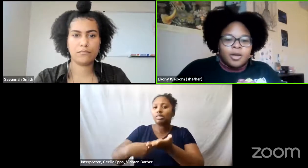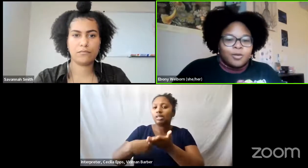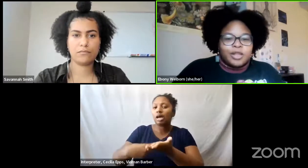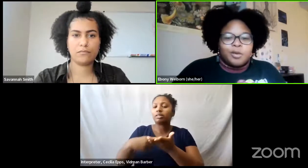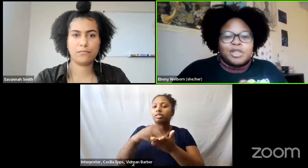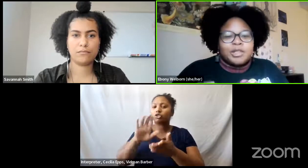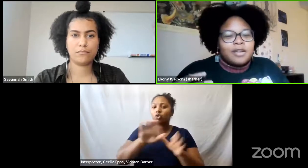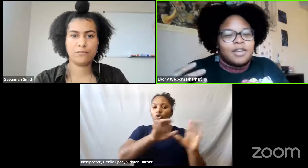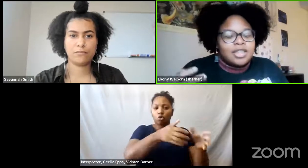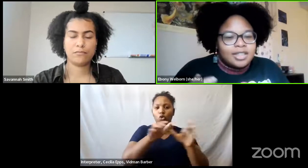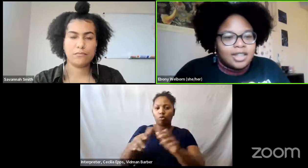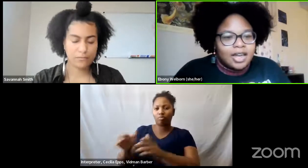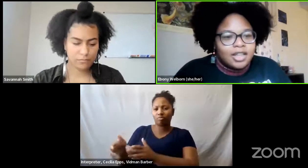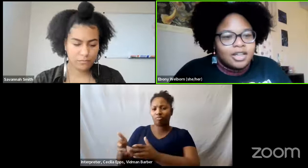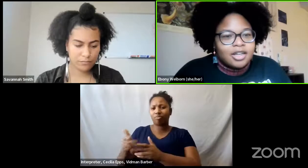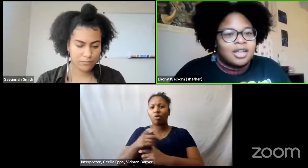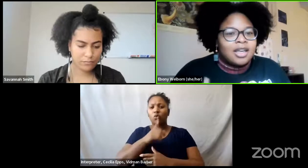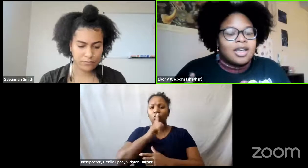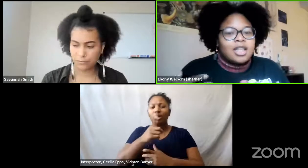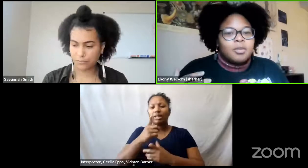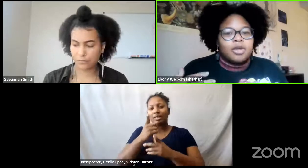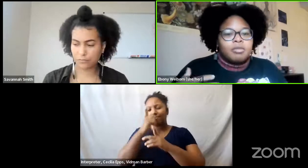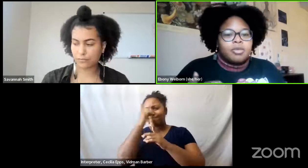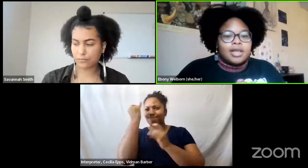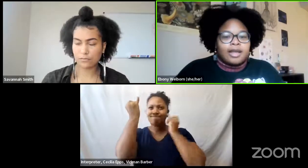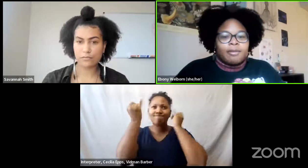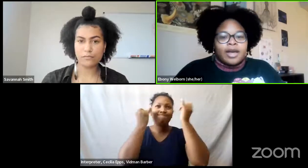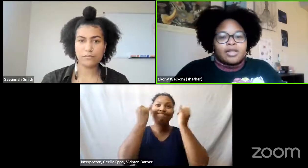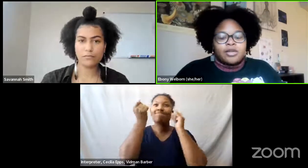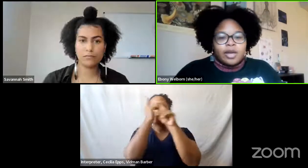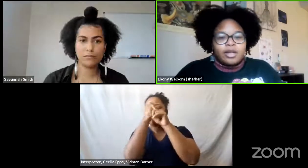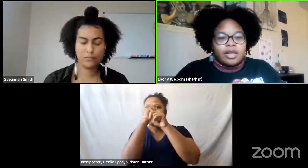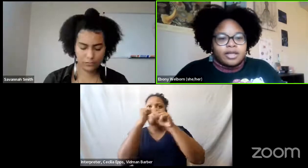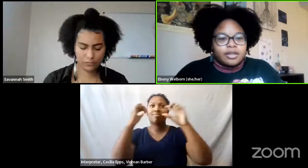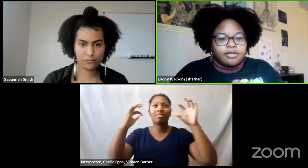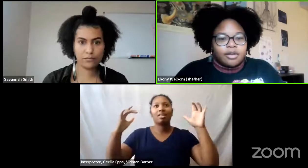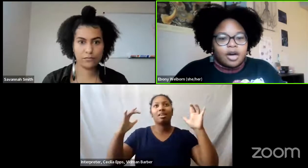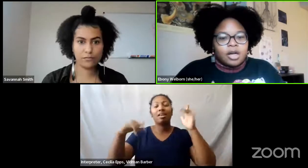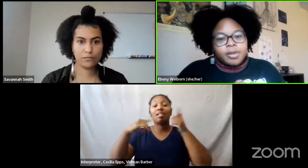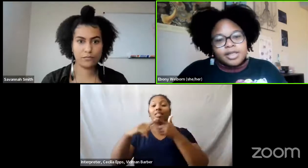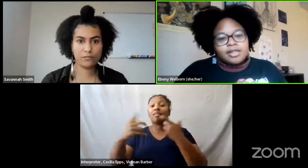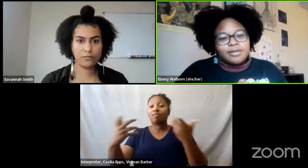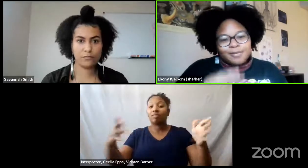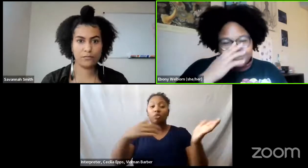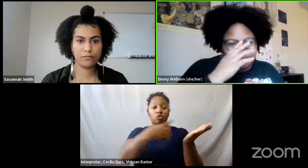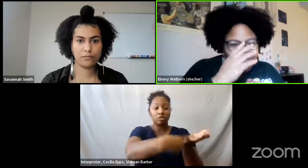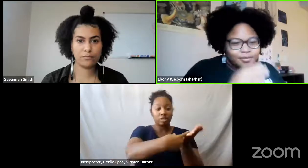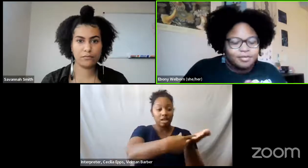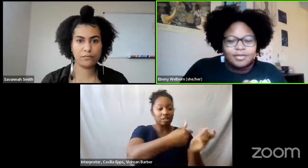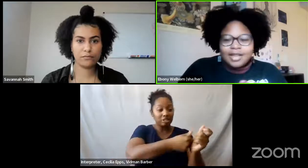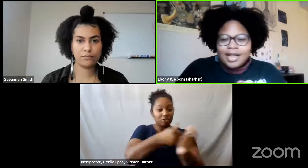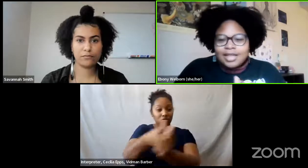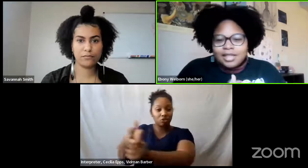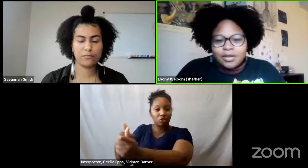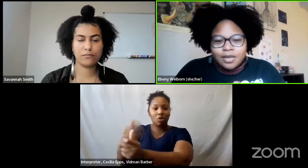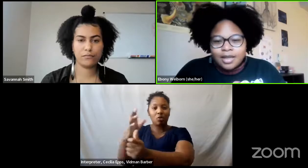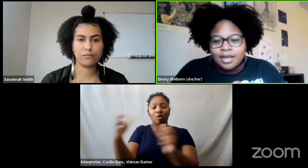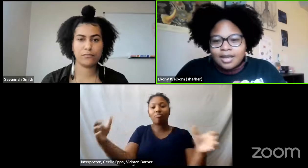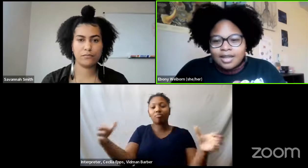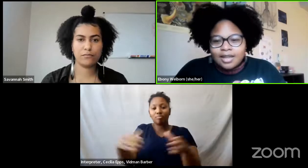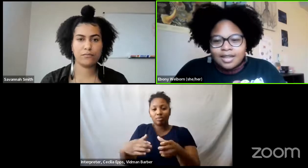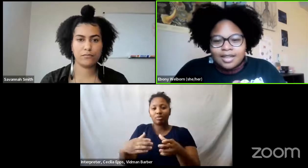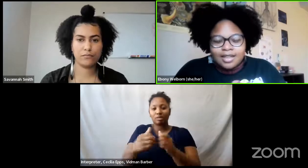group. Really want you to vision together, and then we're going to bring that back to our collective art piece. And